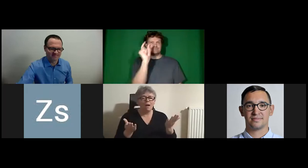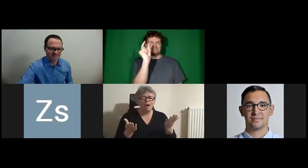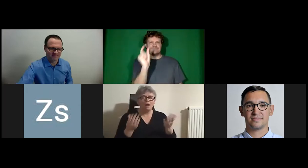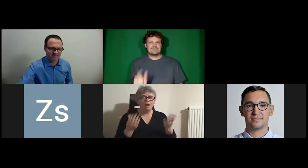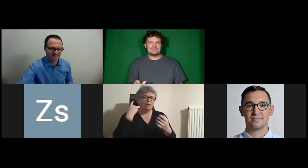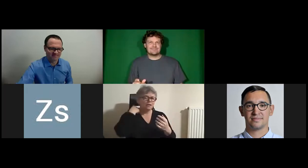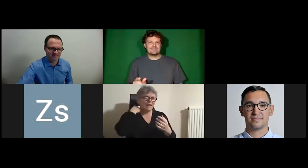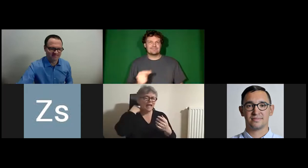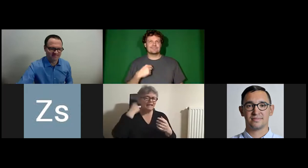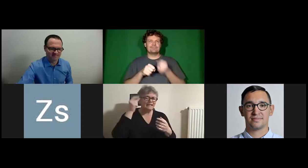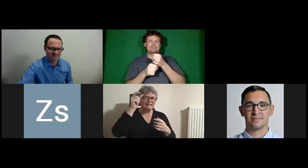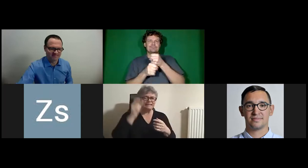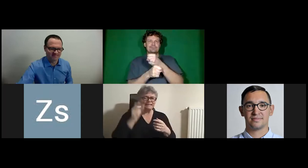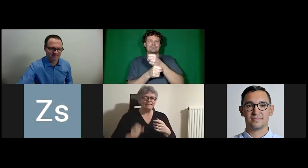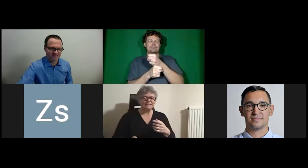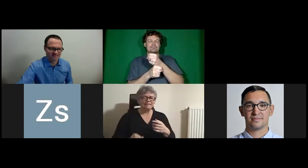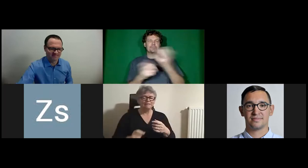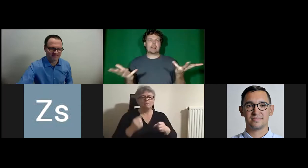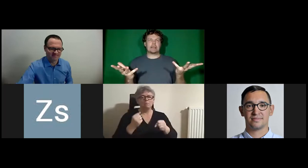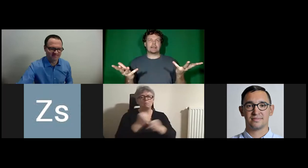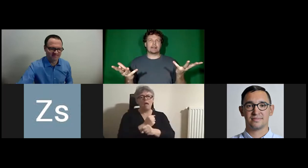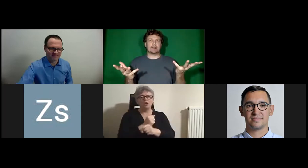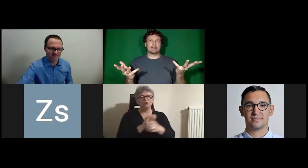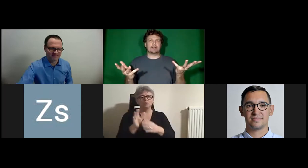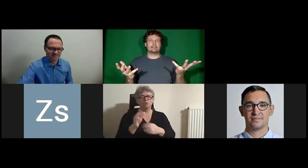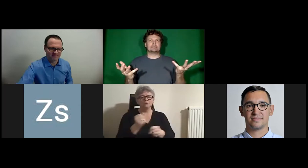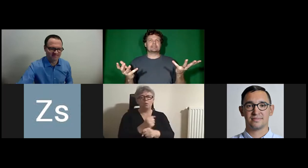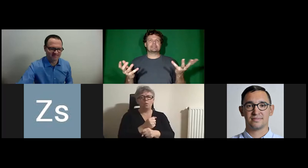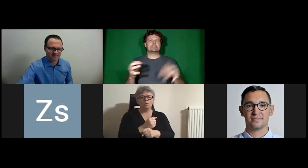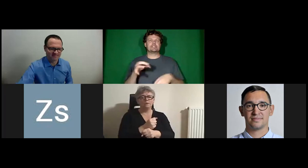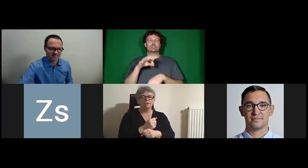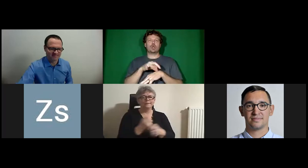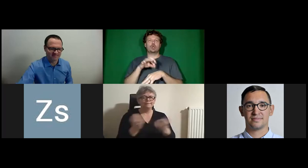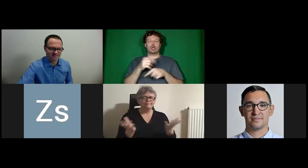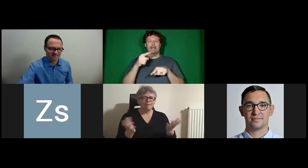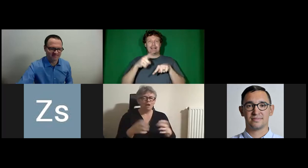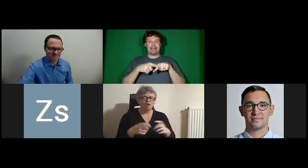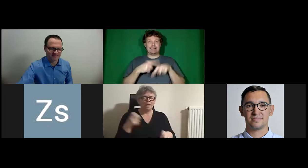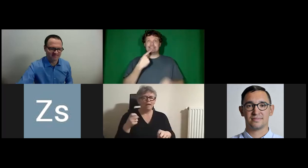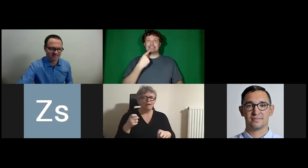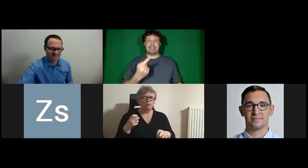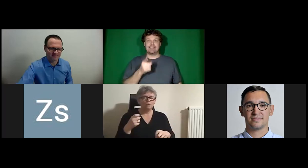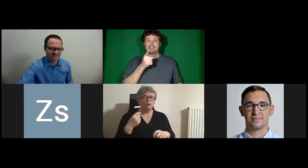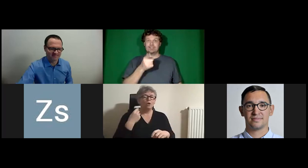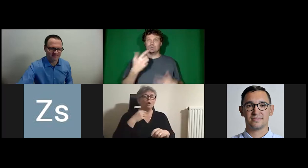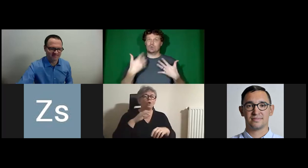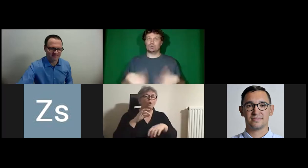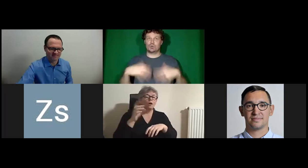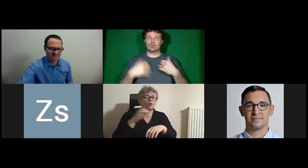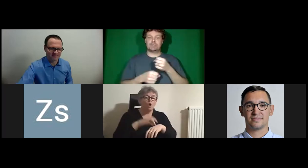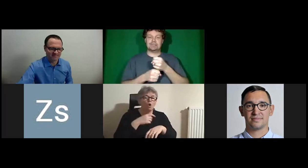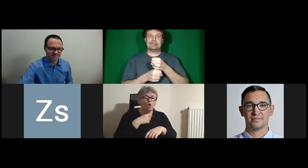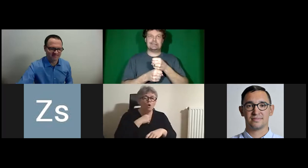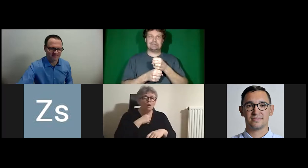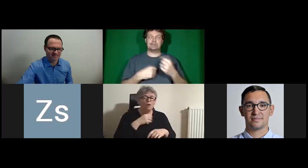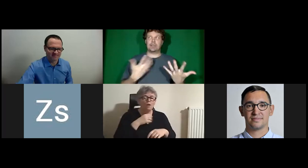But there I had one spinal problem. I got a spinal injury.